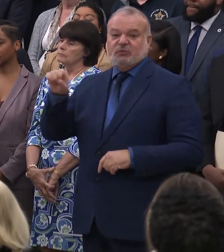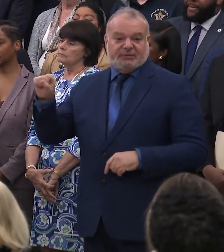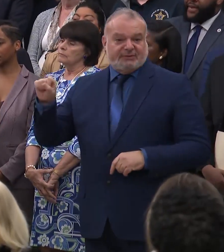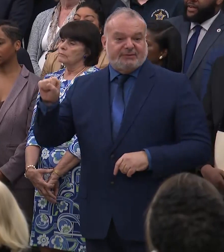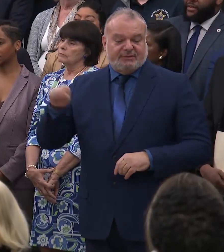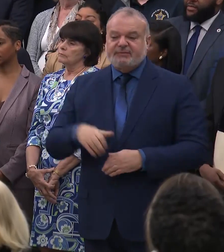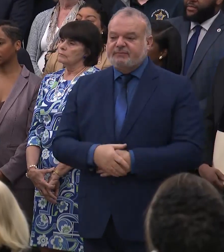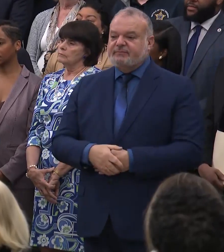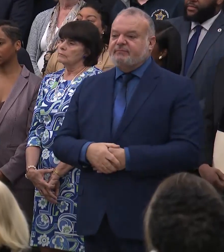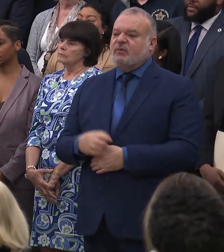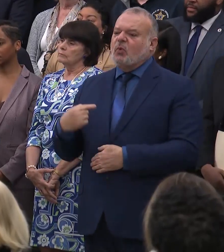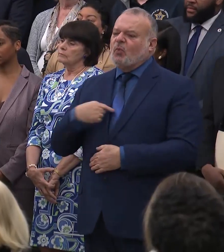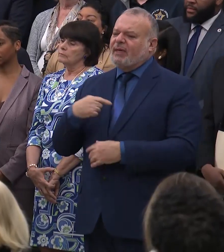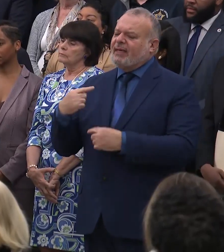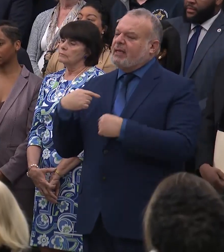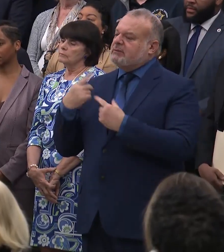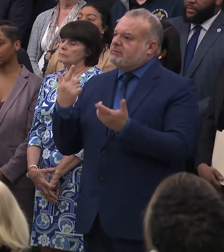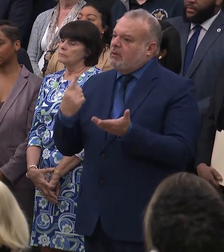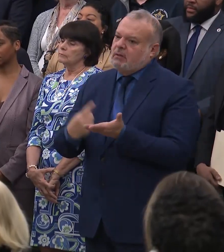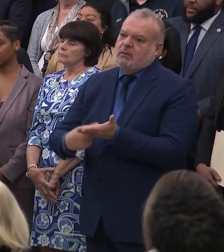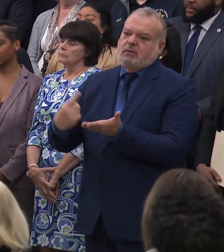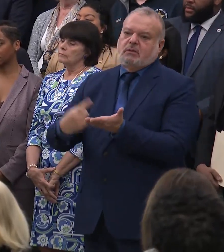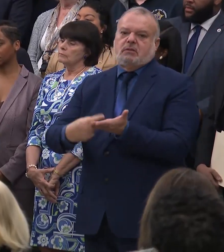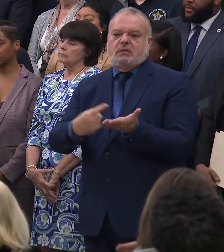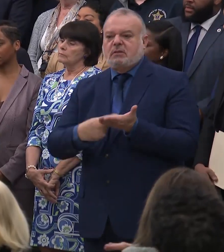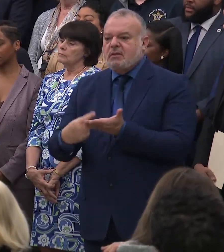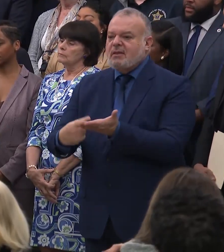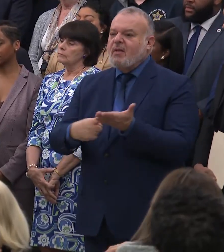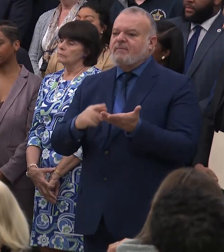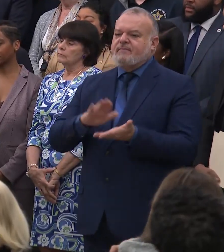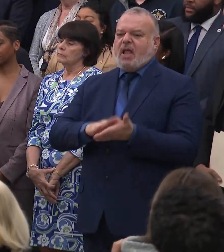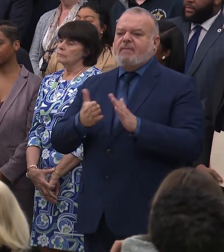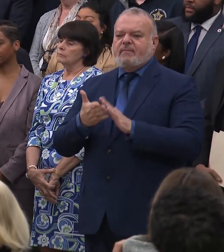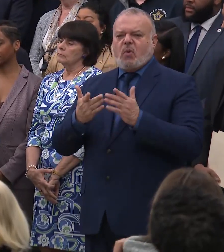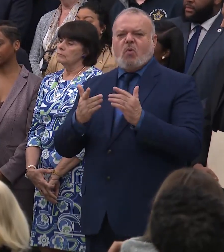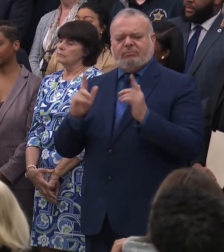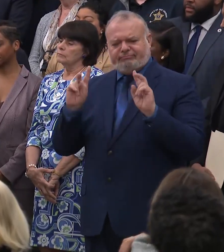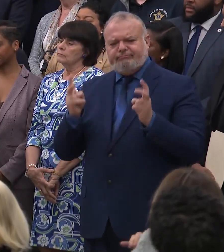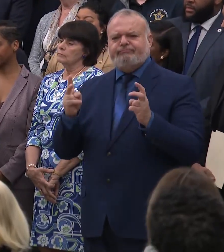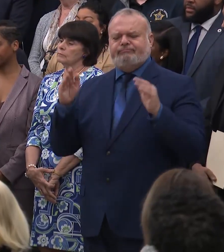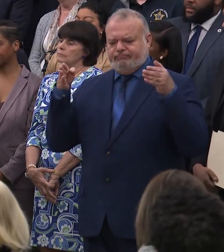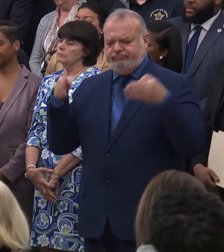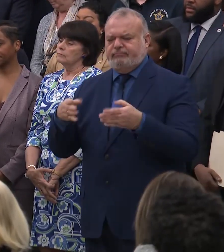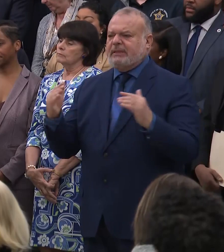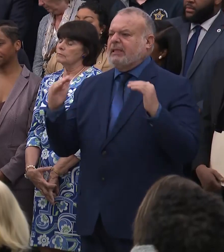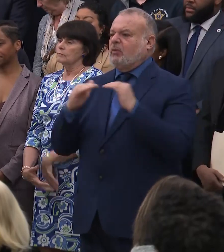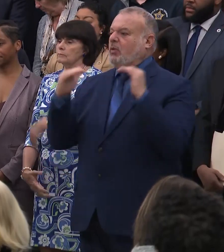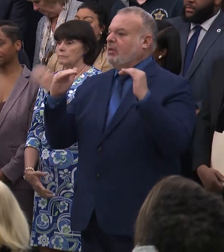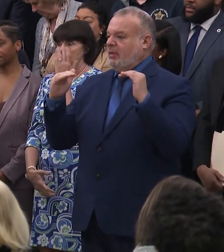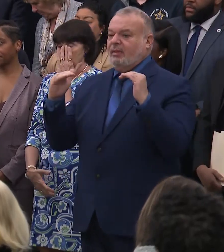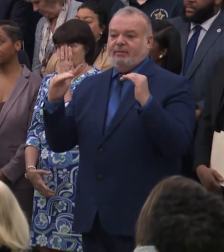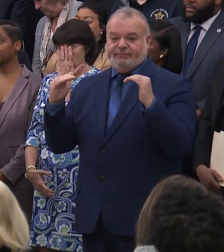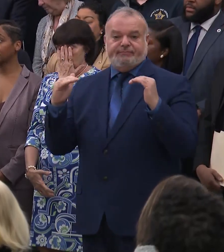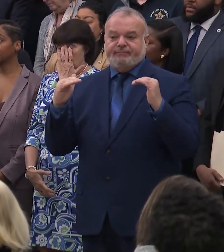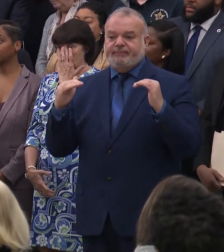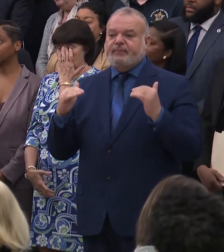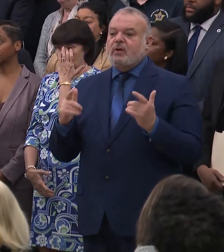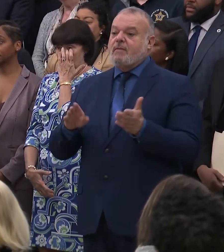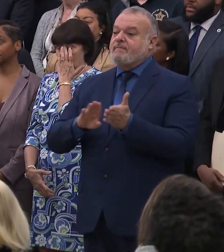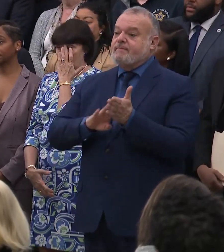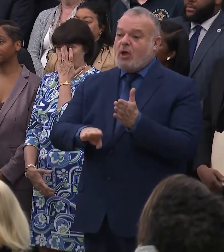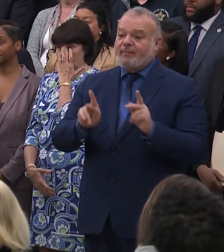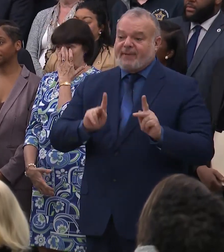making Massachusetts a more equitable place. Pardoning people convicted of